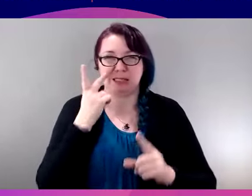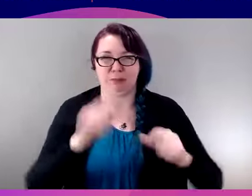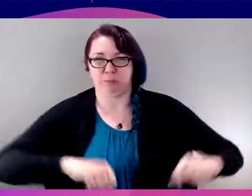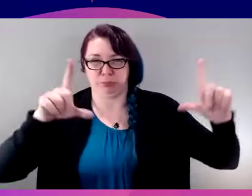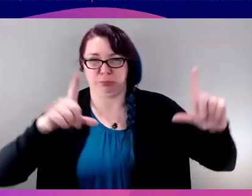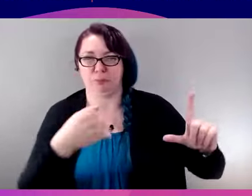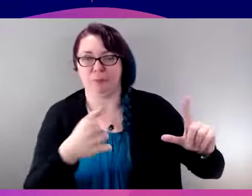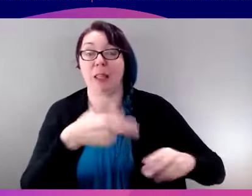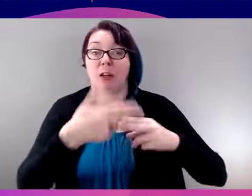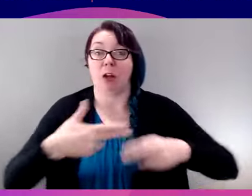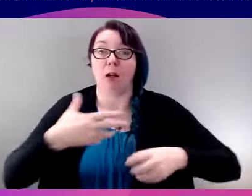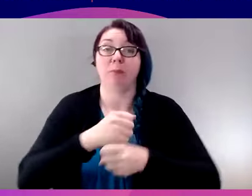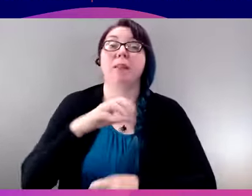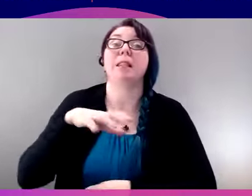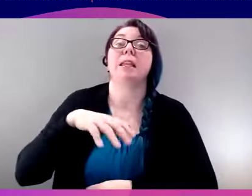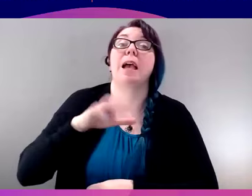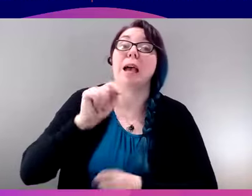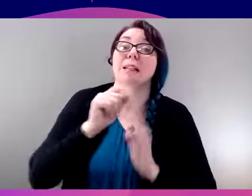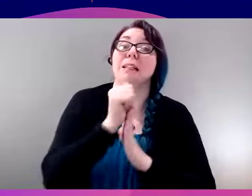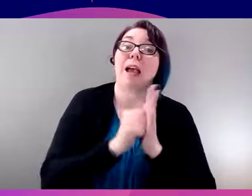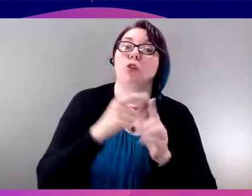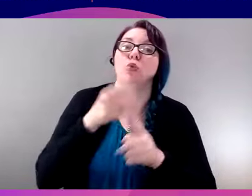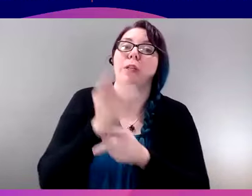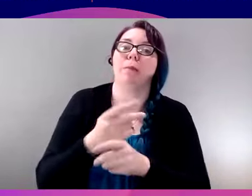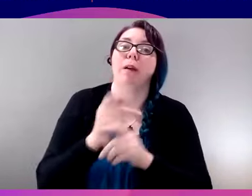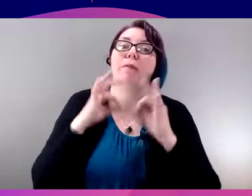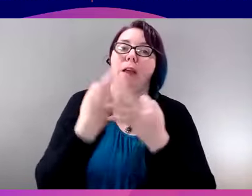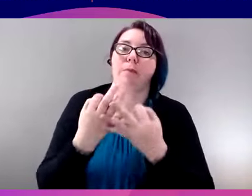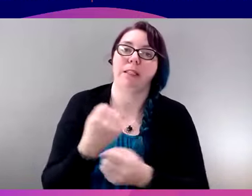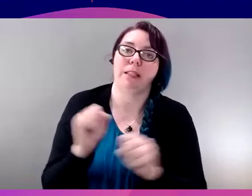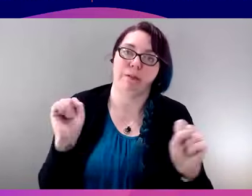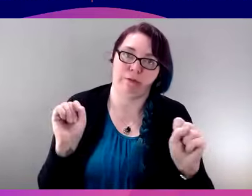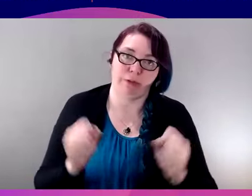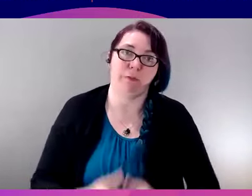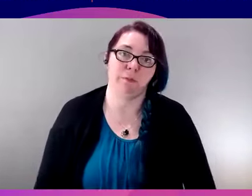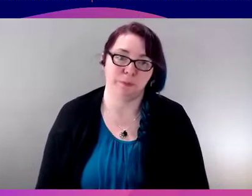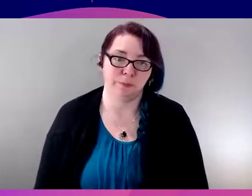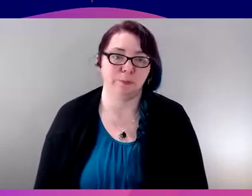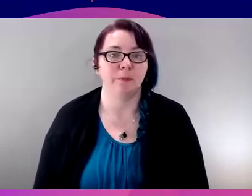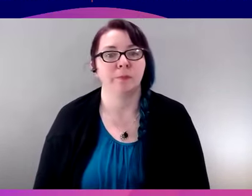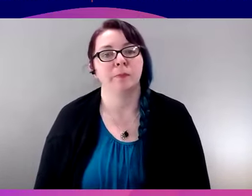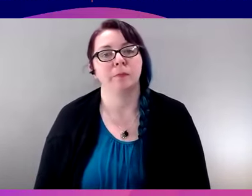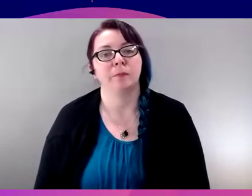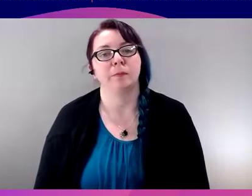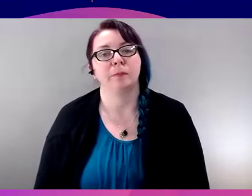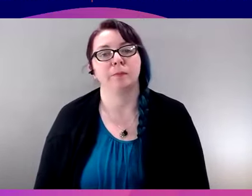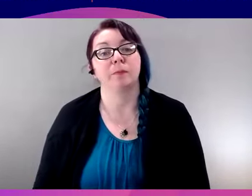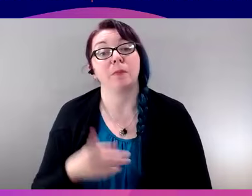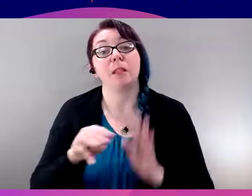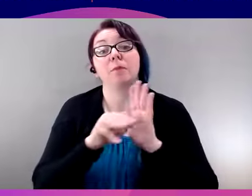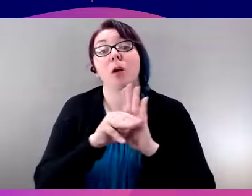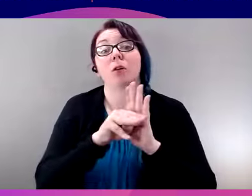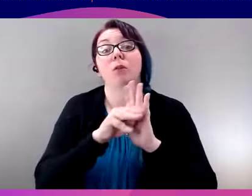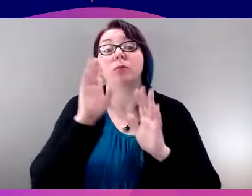Keep Families Safe model. The model was created to offer support to service providers supporting survivors